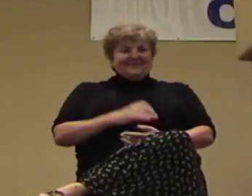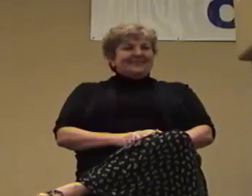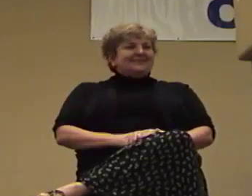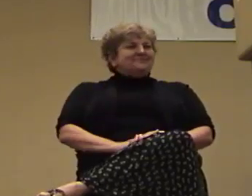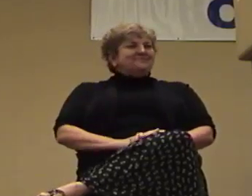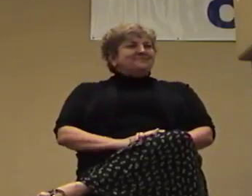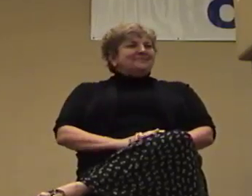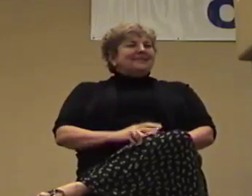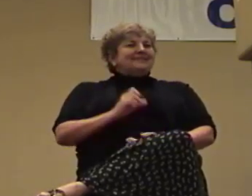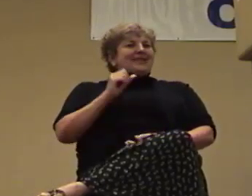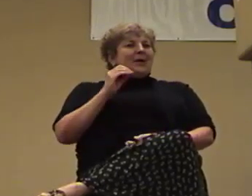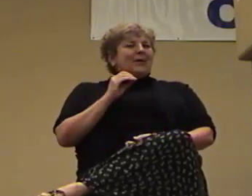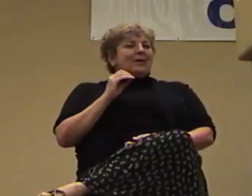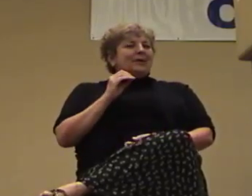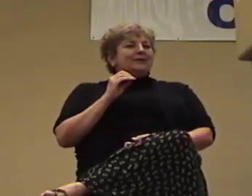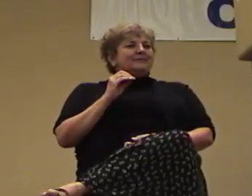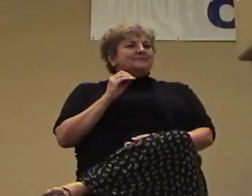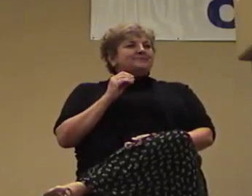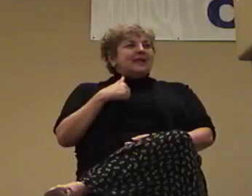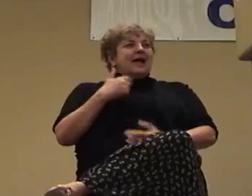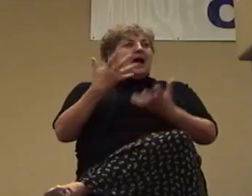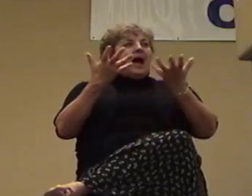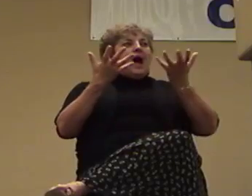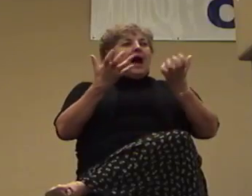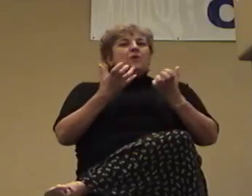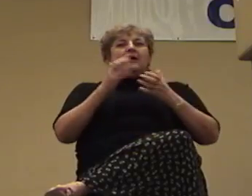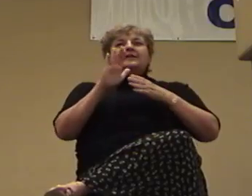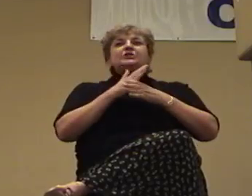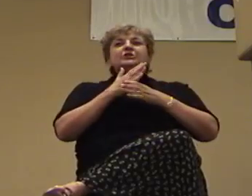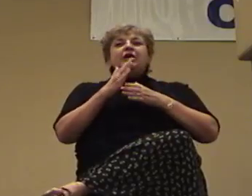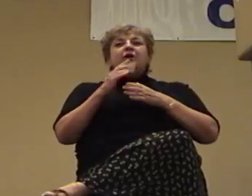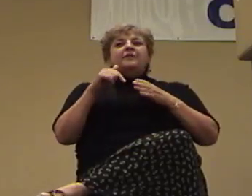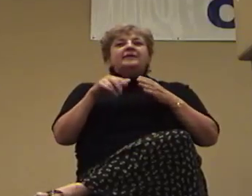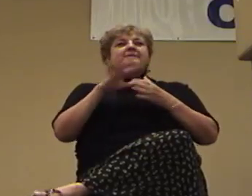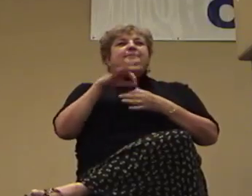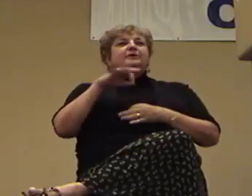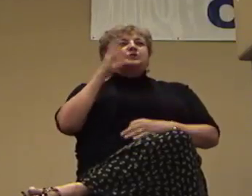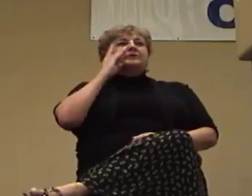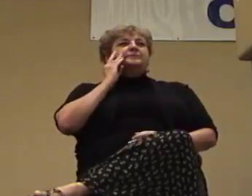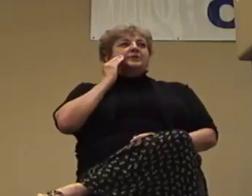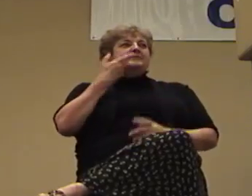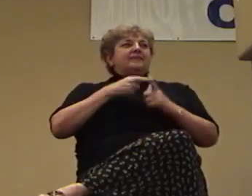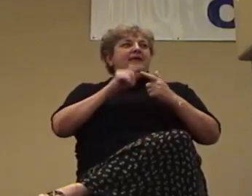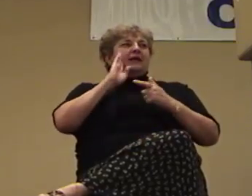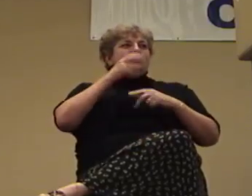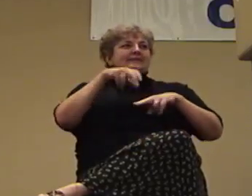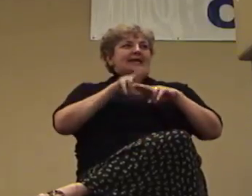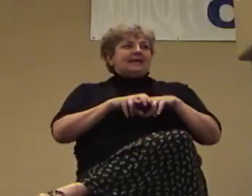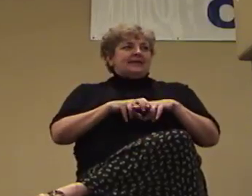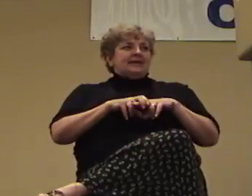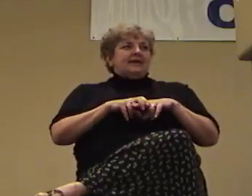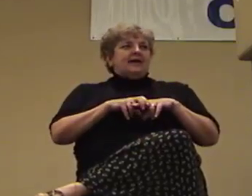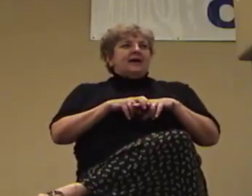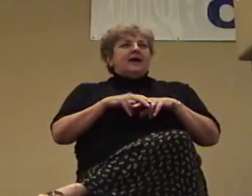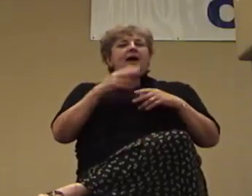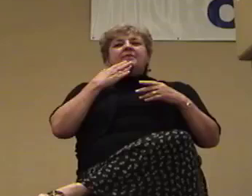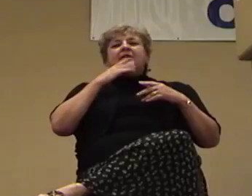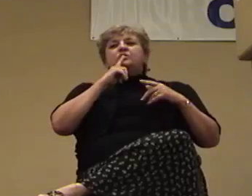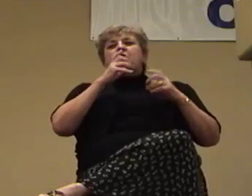So I just want to share this spiritual experience, and I'm going to have a seat. But really, I thank you so much for allowing me to be